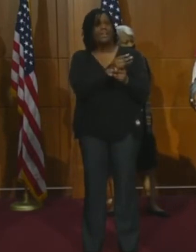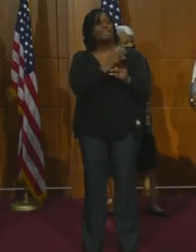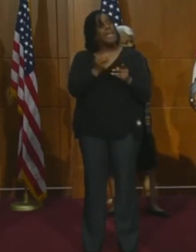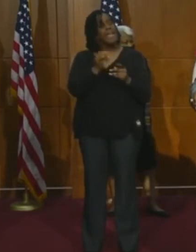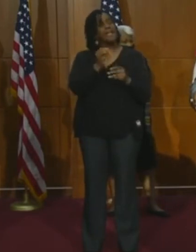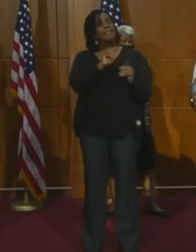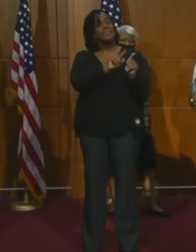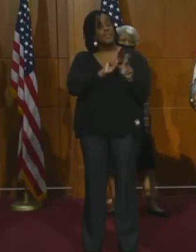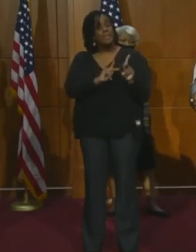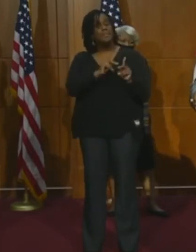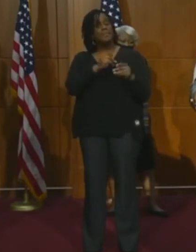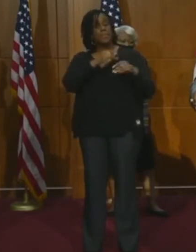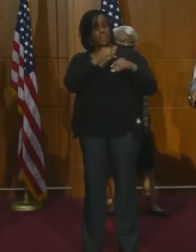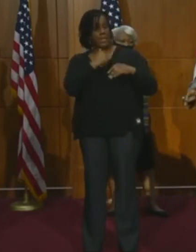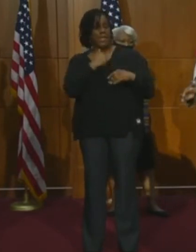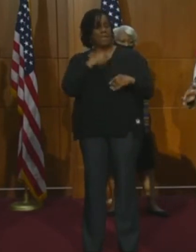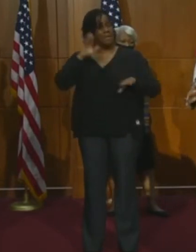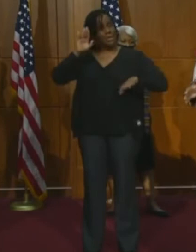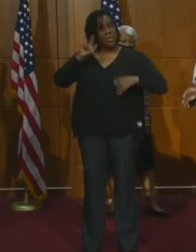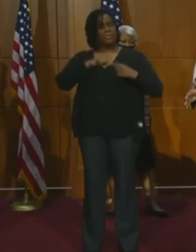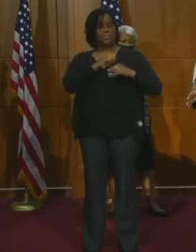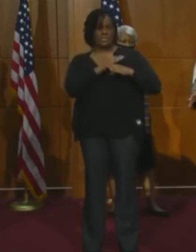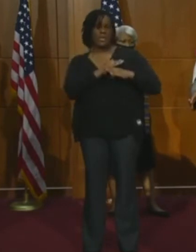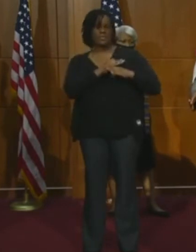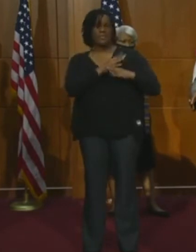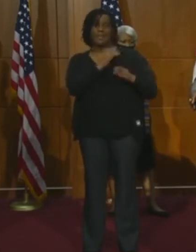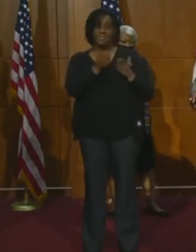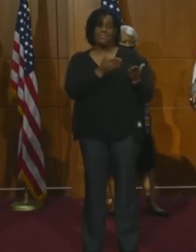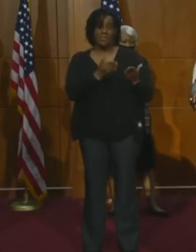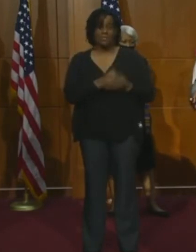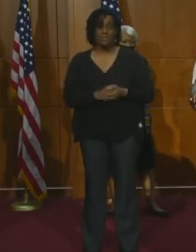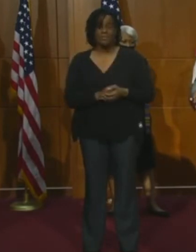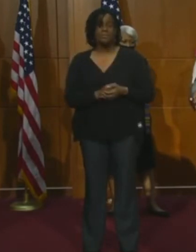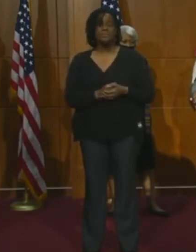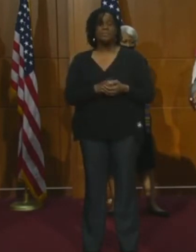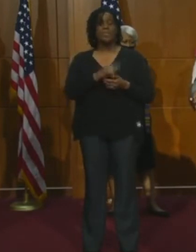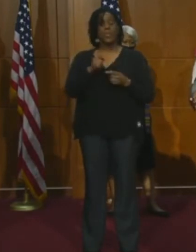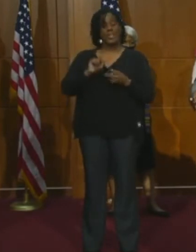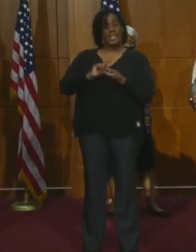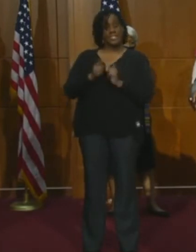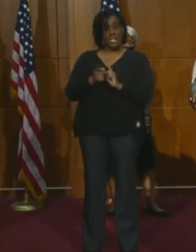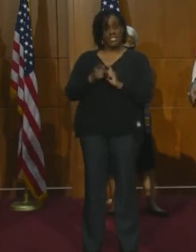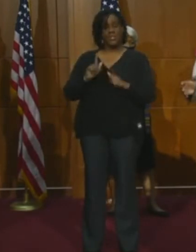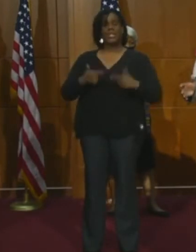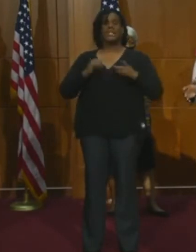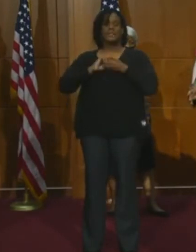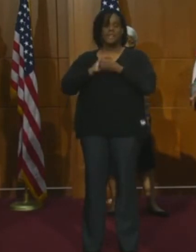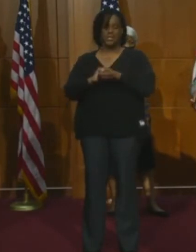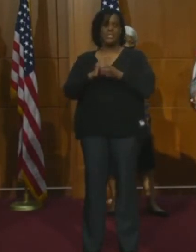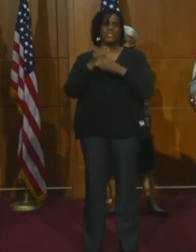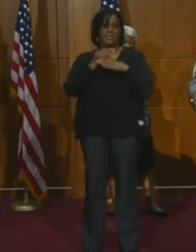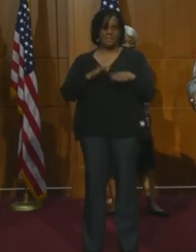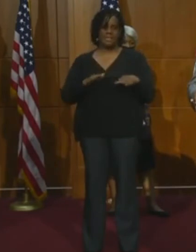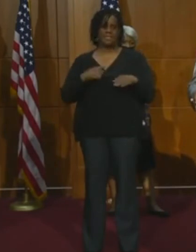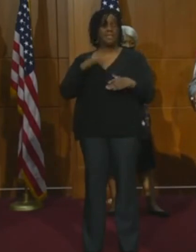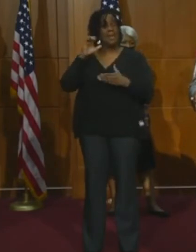to protect and to serve. And when the hearts change, we can live in unity and live in peace. I believe it's time to make